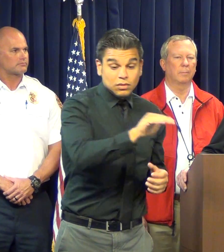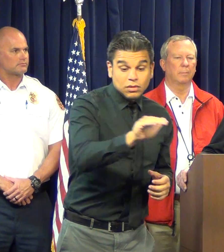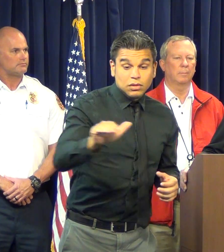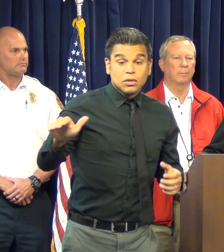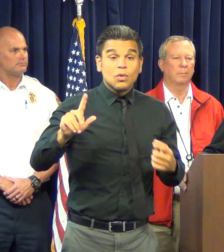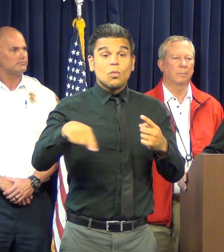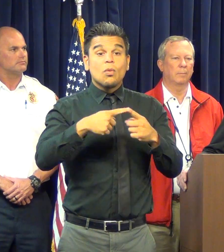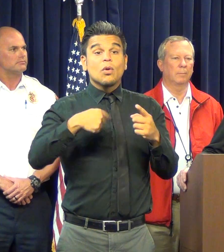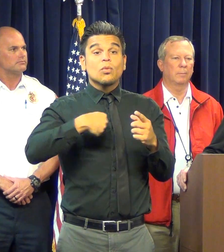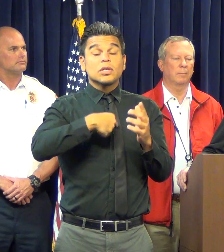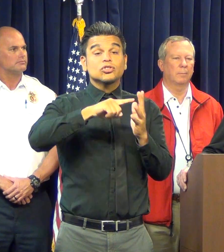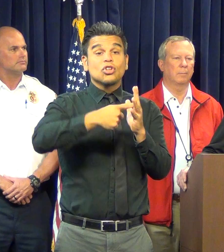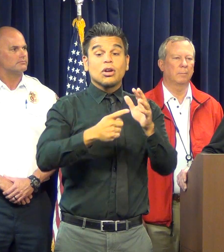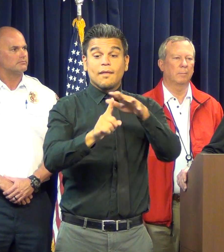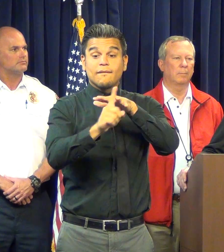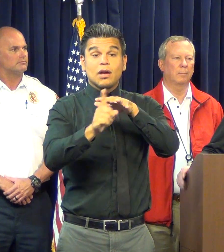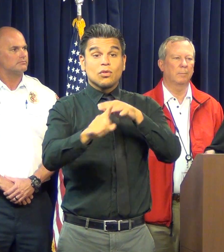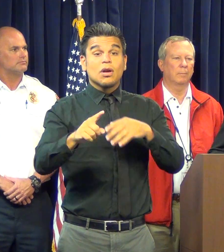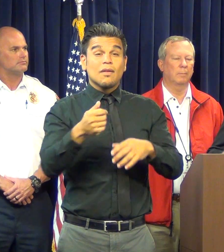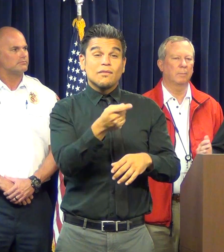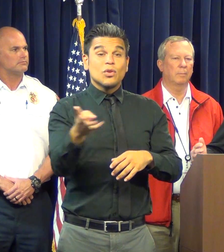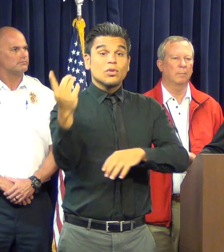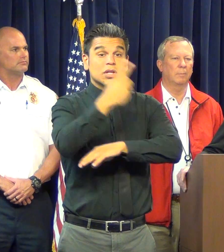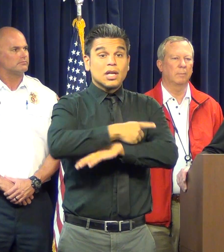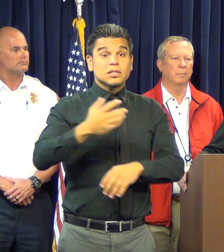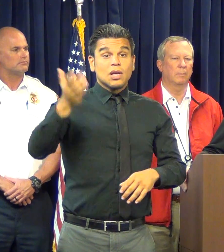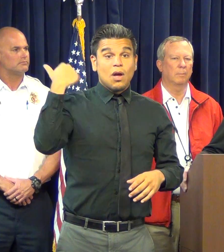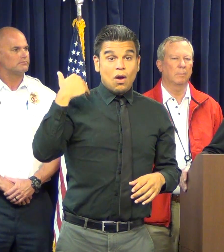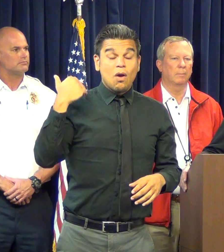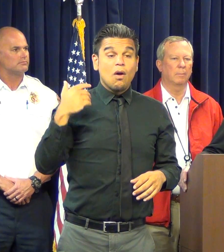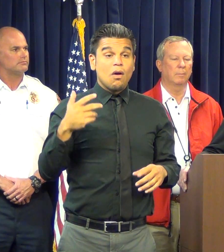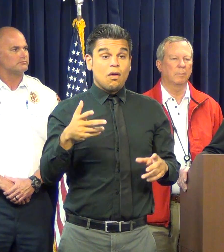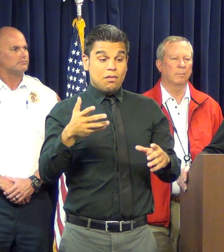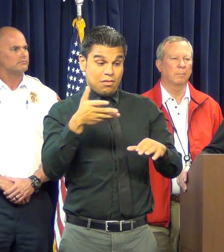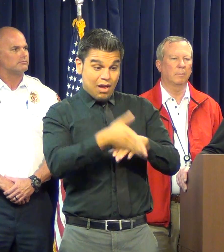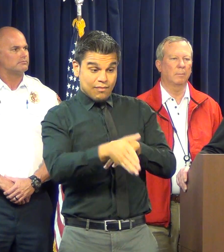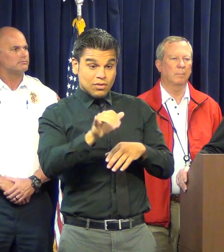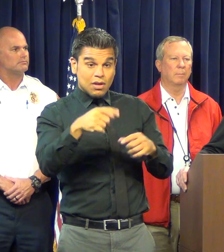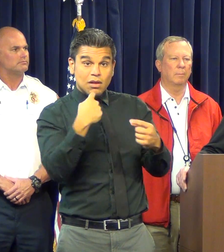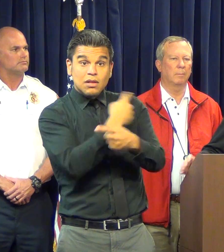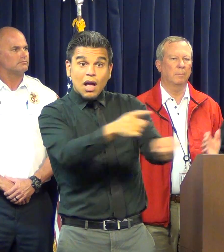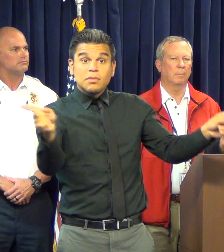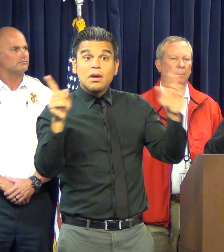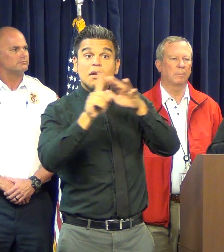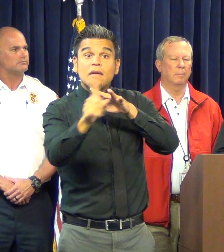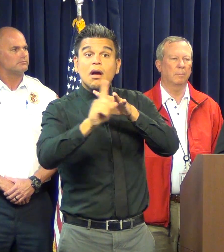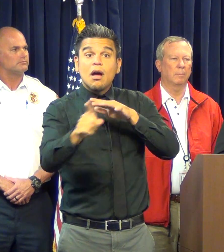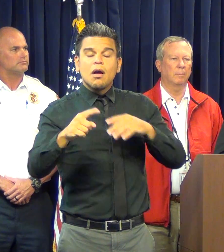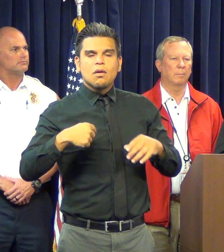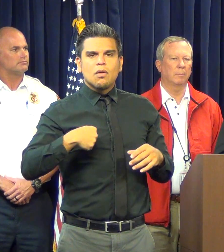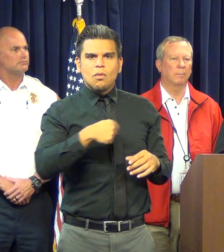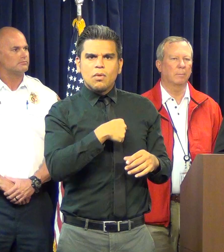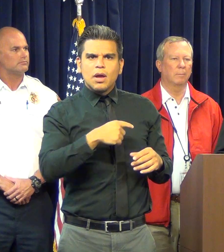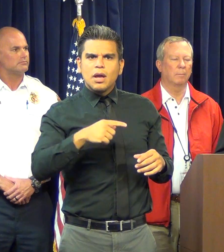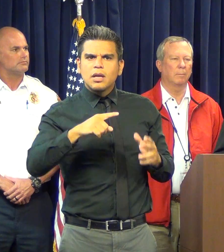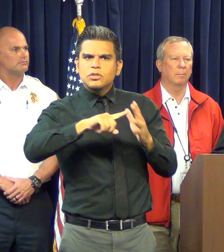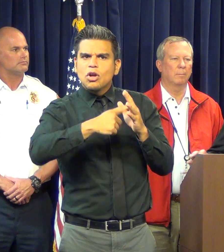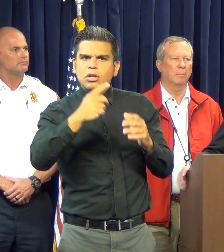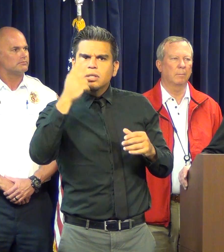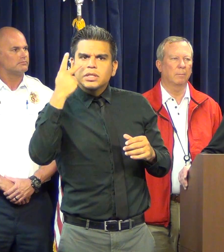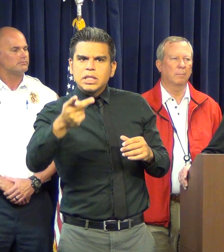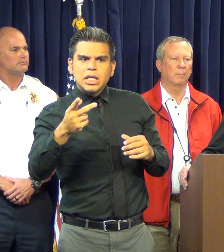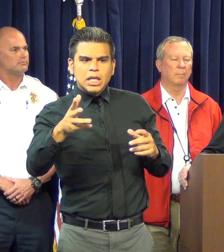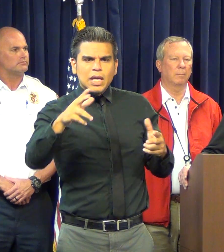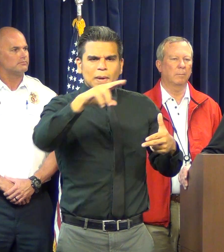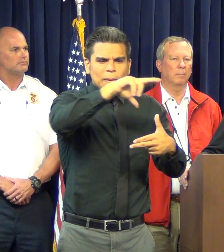our evacuation a couple of days ago, after the initial announcement of the evacuation, we began to see the storm